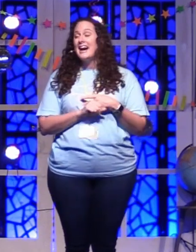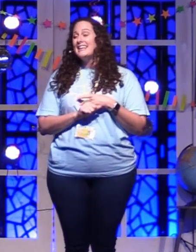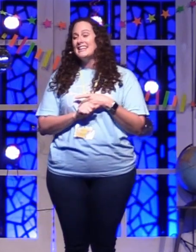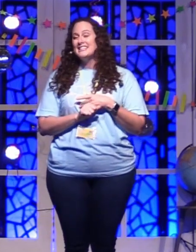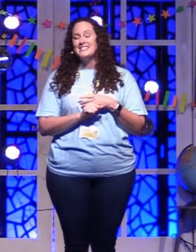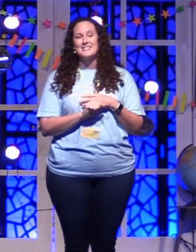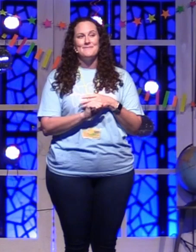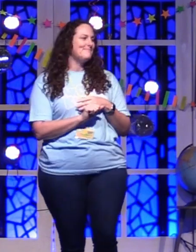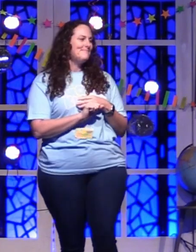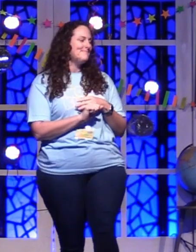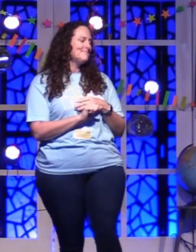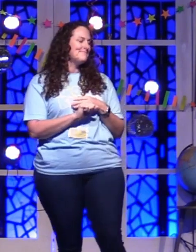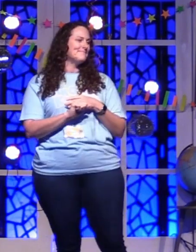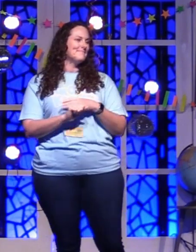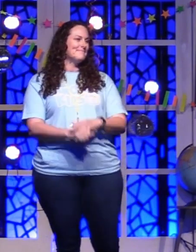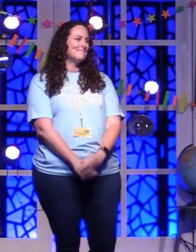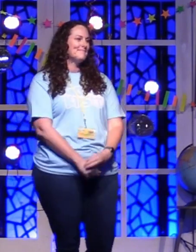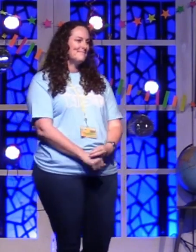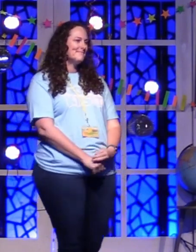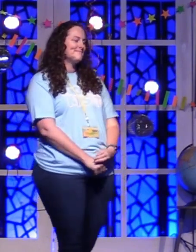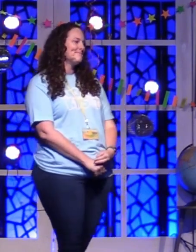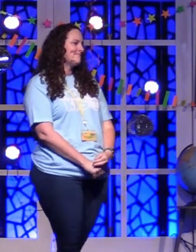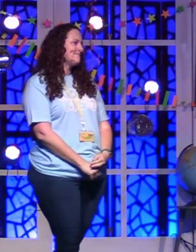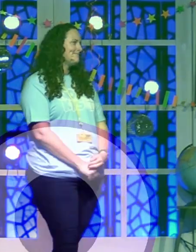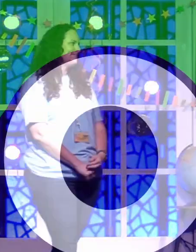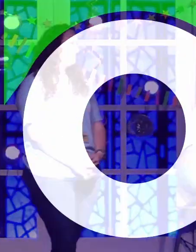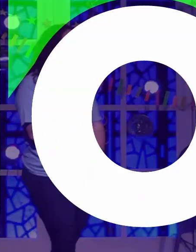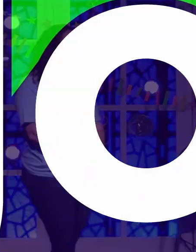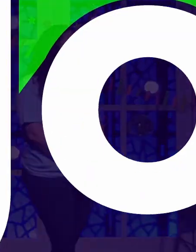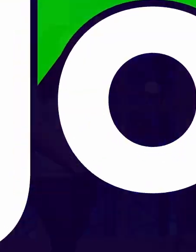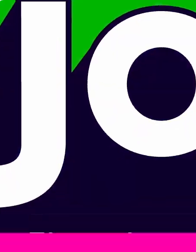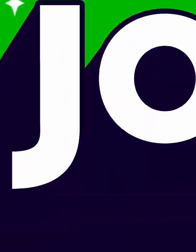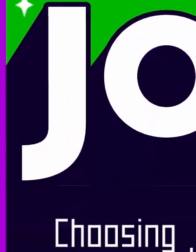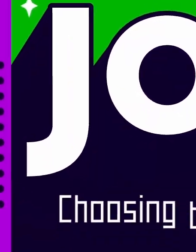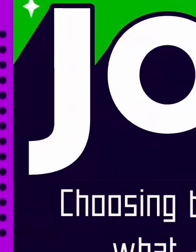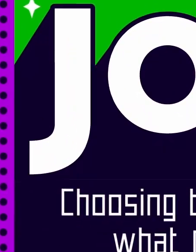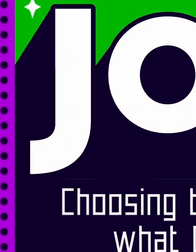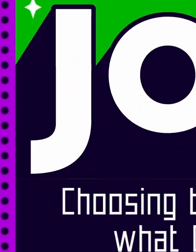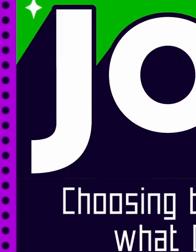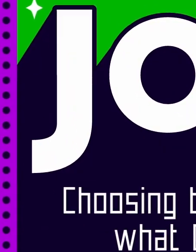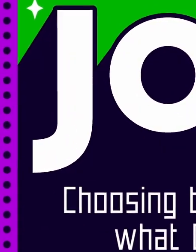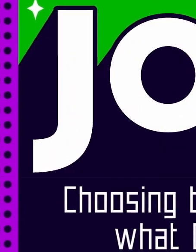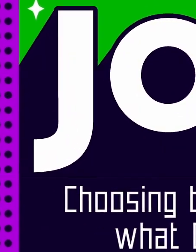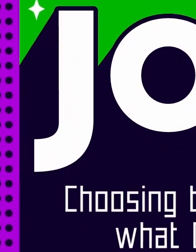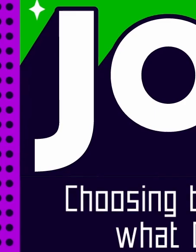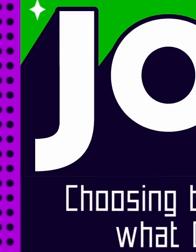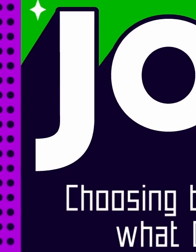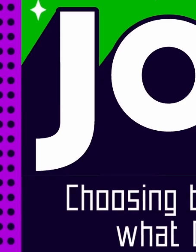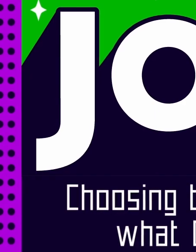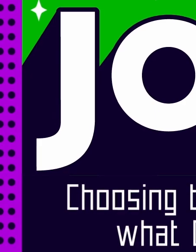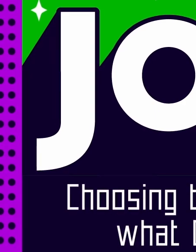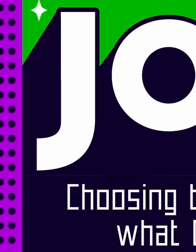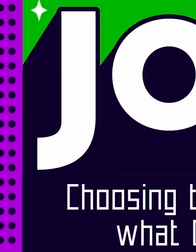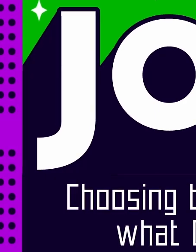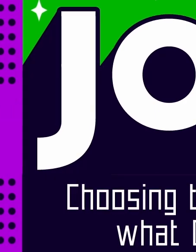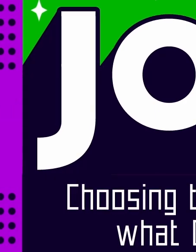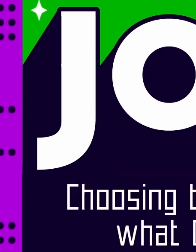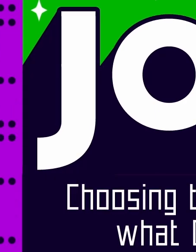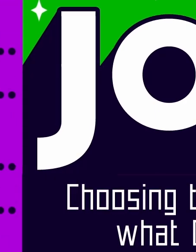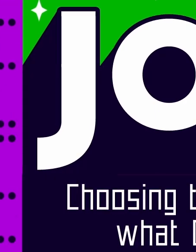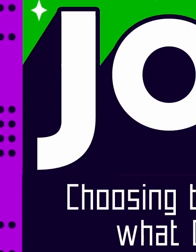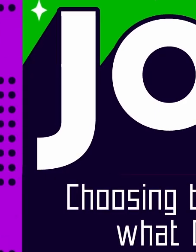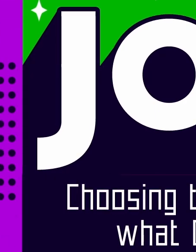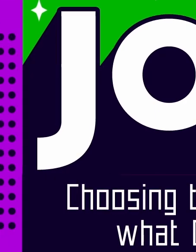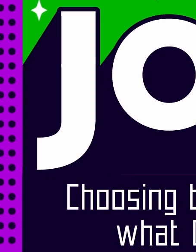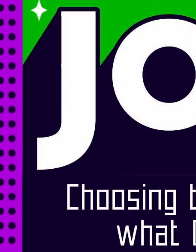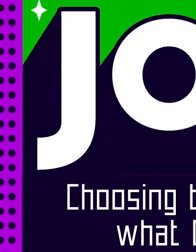and kindness. This month, our big idea is joy. And joy is choosing to celebrate what God is